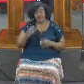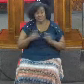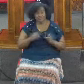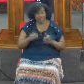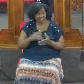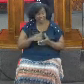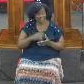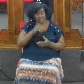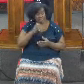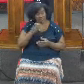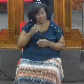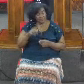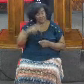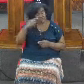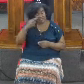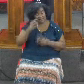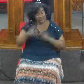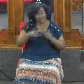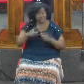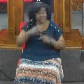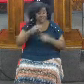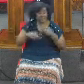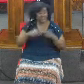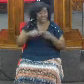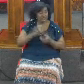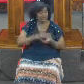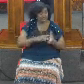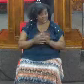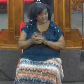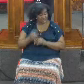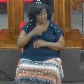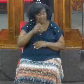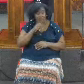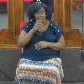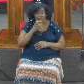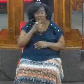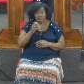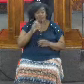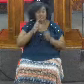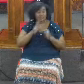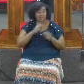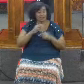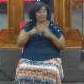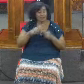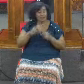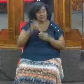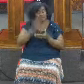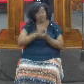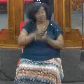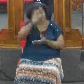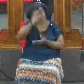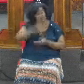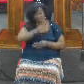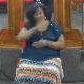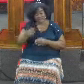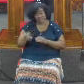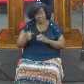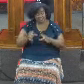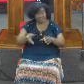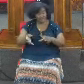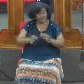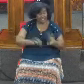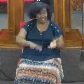doesn't want you telling people about Jesus. He doesn't want you to talk about the cross. He doesn't want you to talk about the death. He doesn't